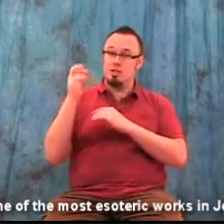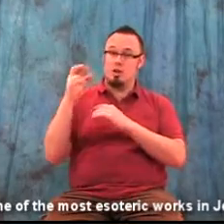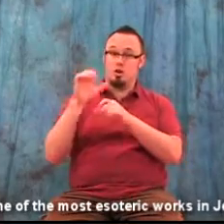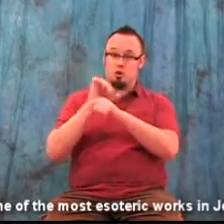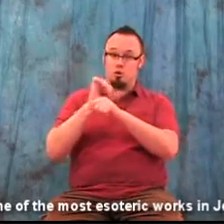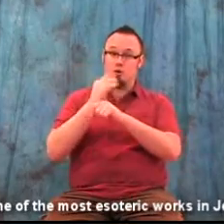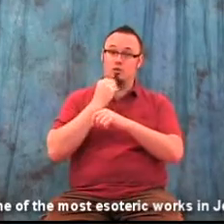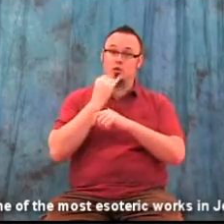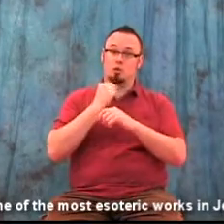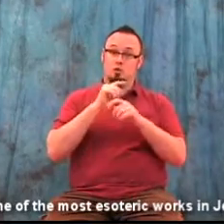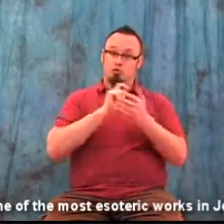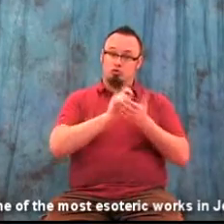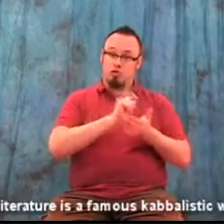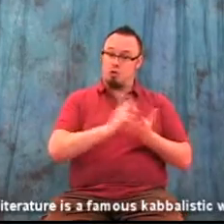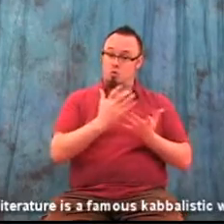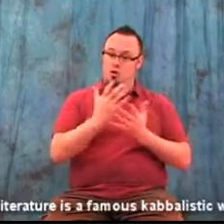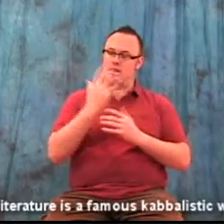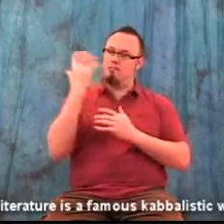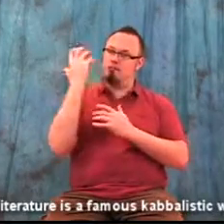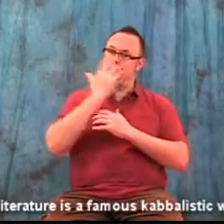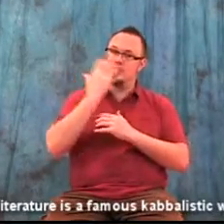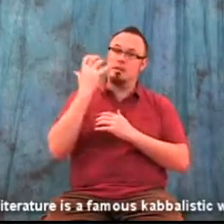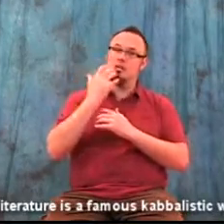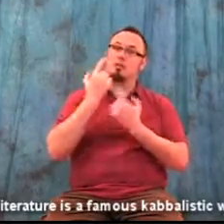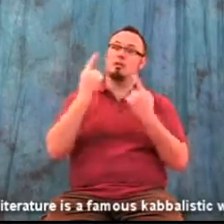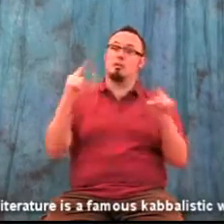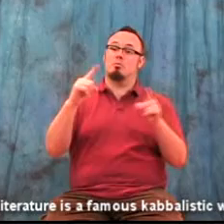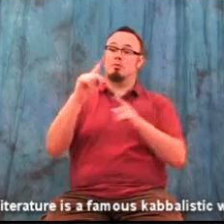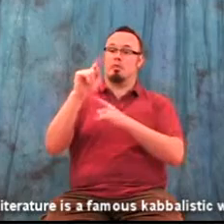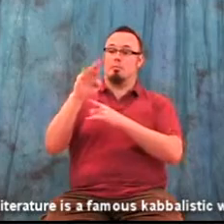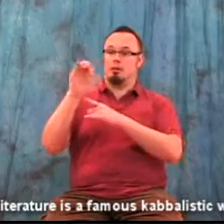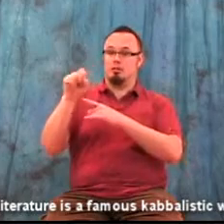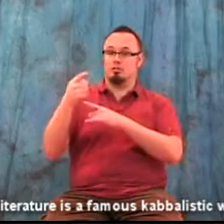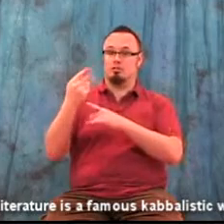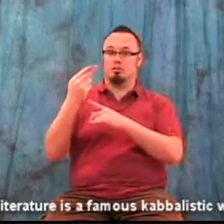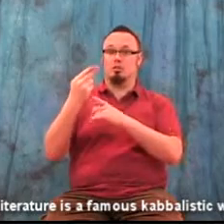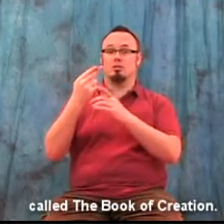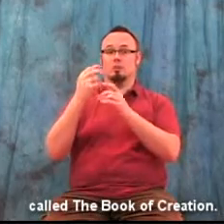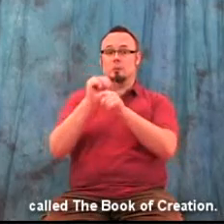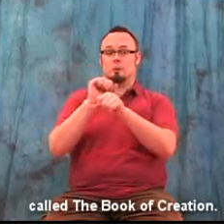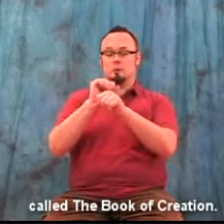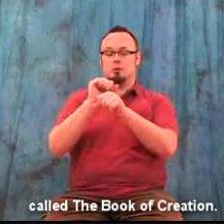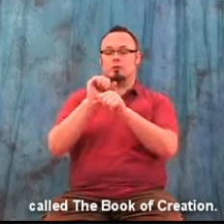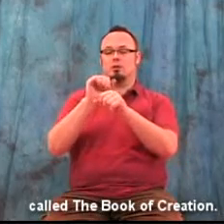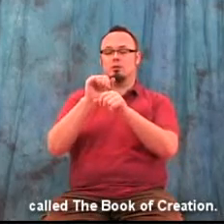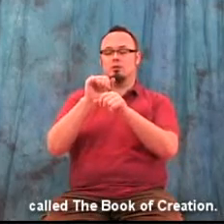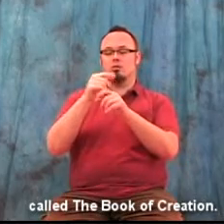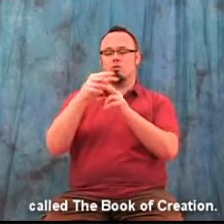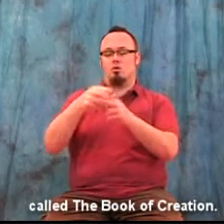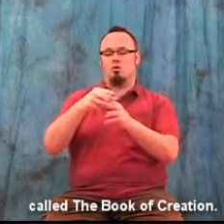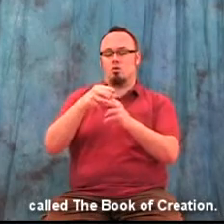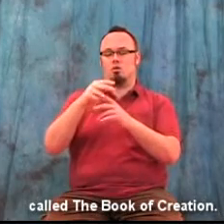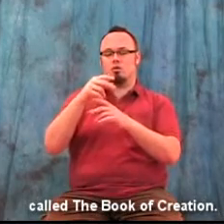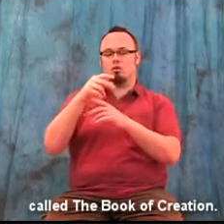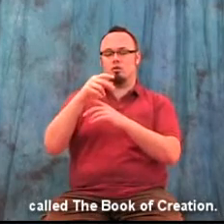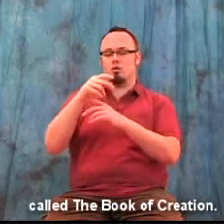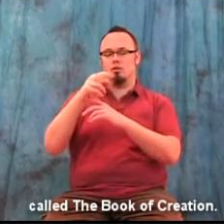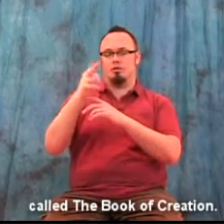Jewish literature is a famous Kabbalistic work called the Book of Creation. It is attributed to the patriarch